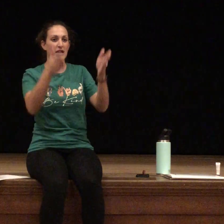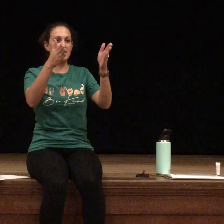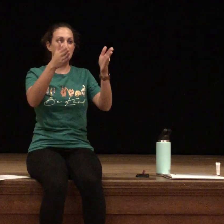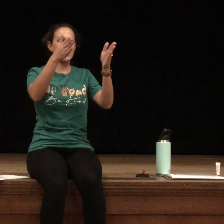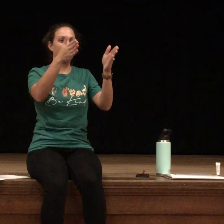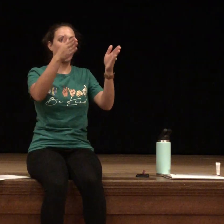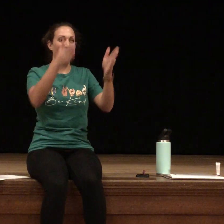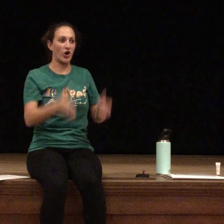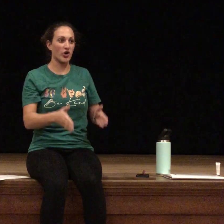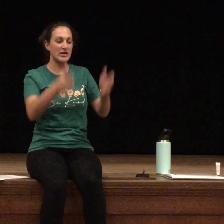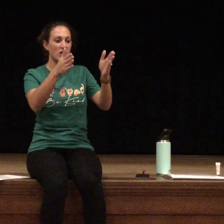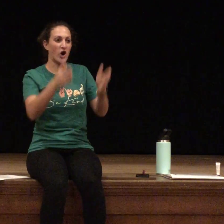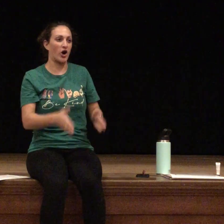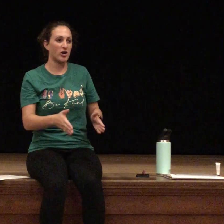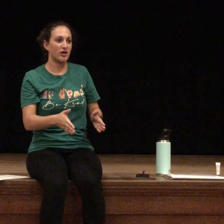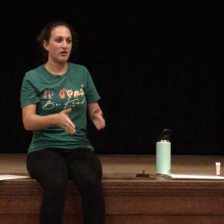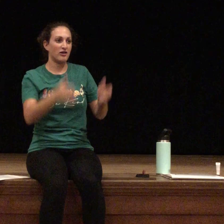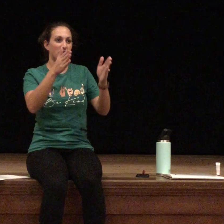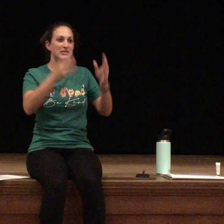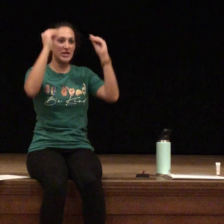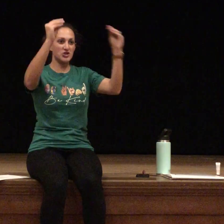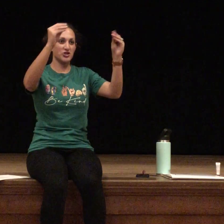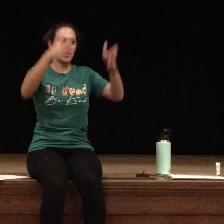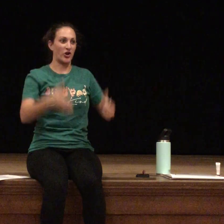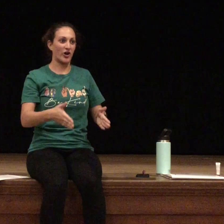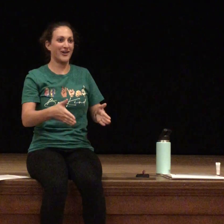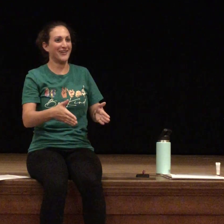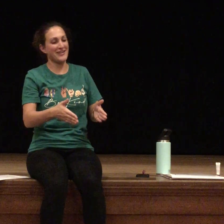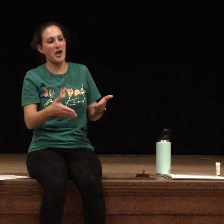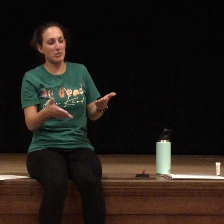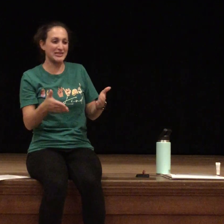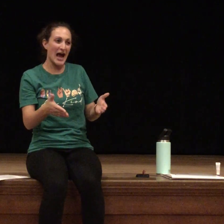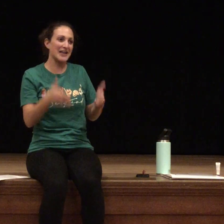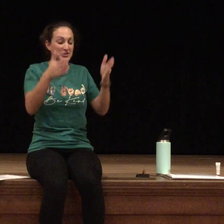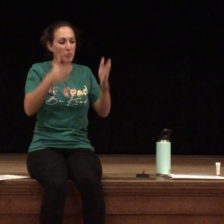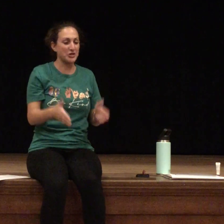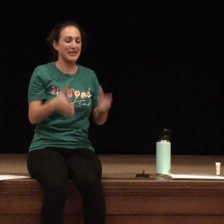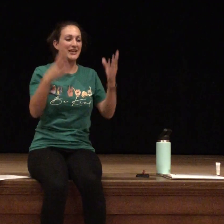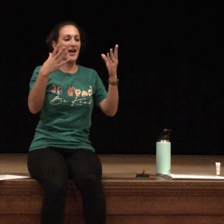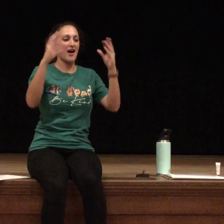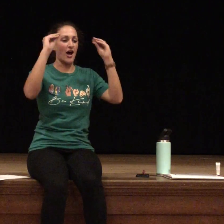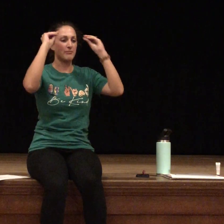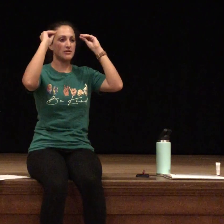this is the sign for E-R. Teach but it's not, it's person.